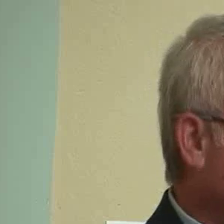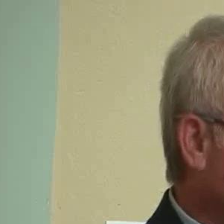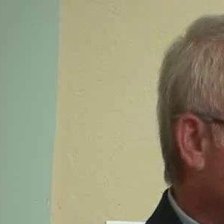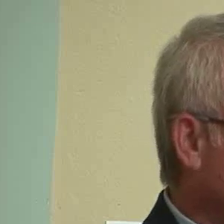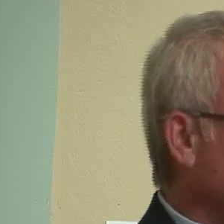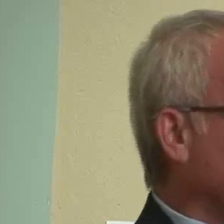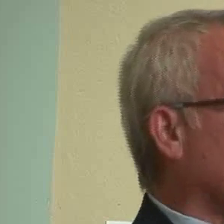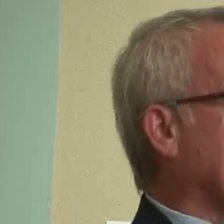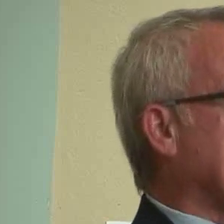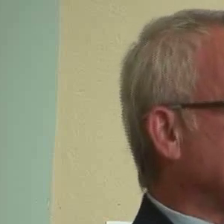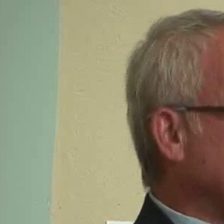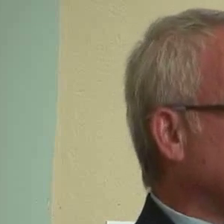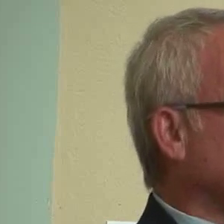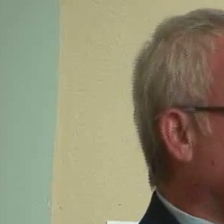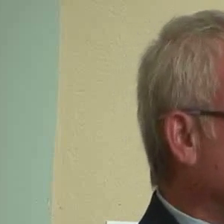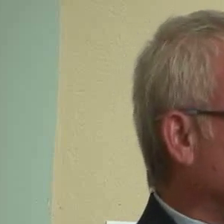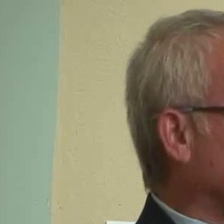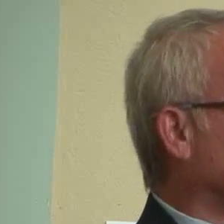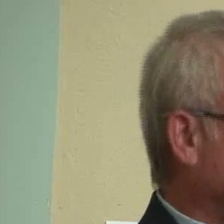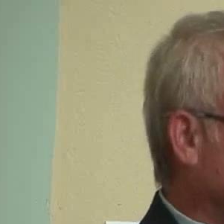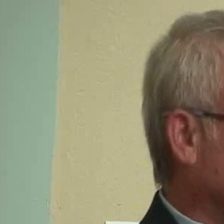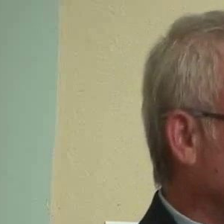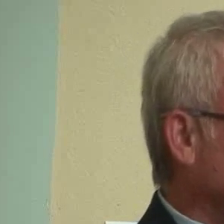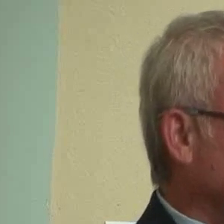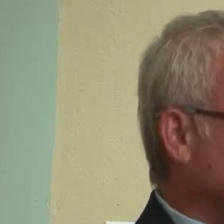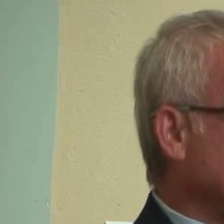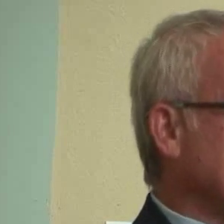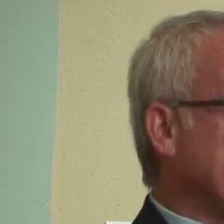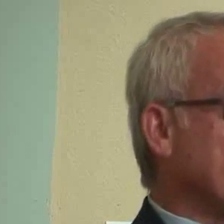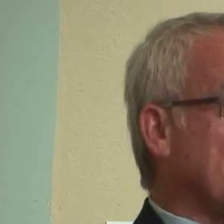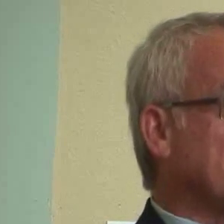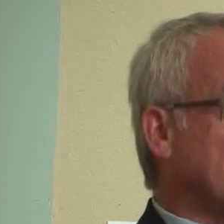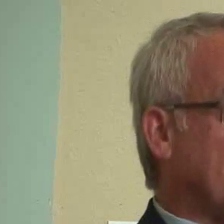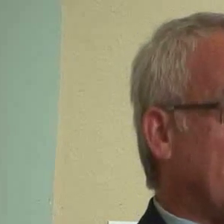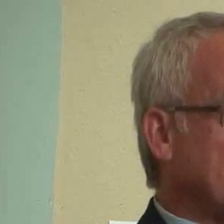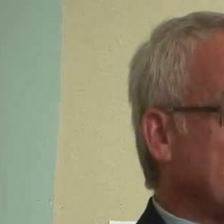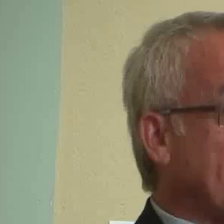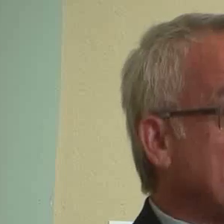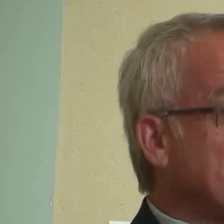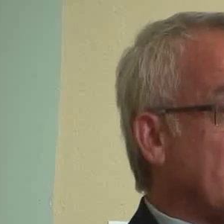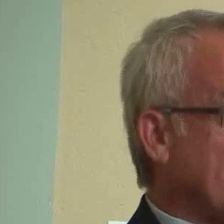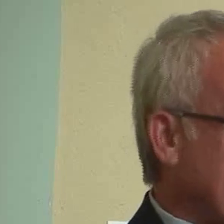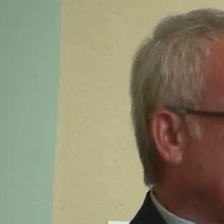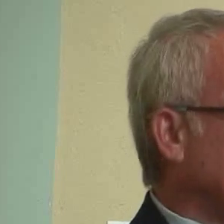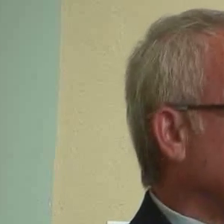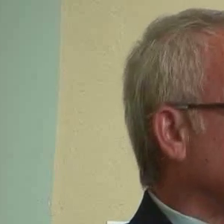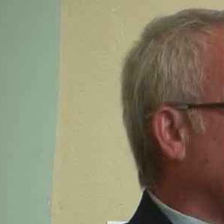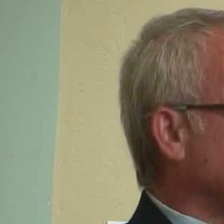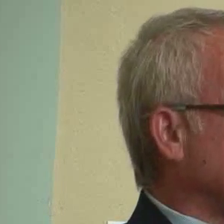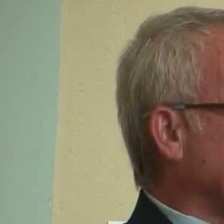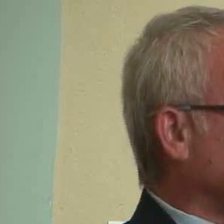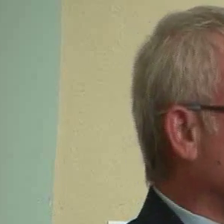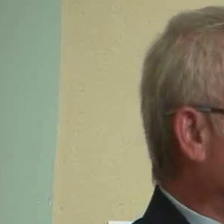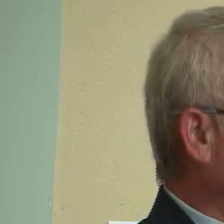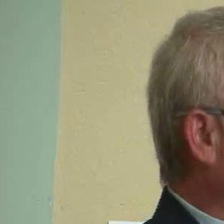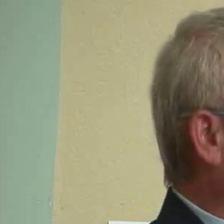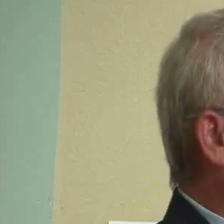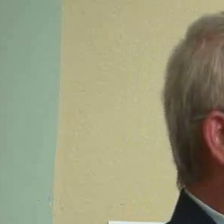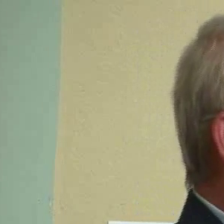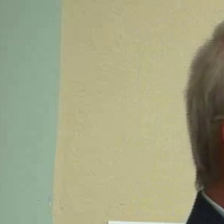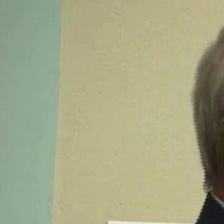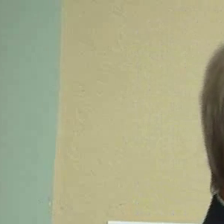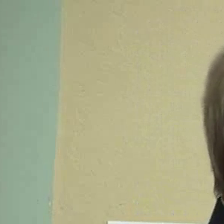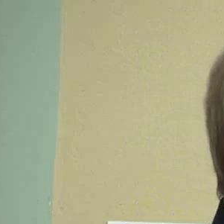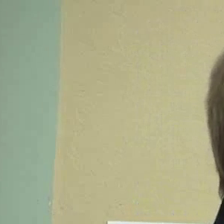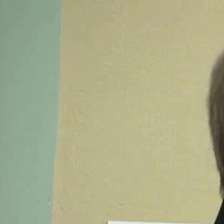city you come from, what aspects of your life are affected. And that's been what has led my life as an elected official for